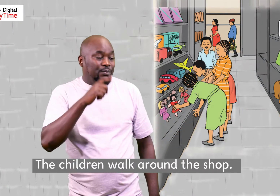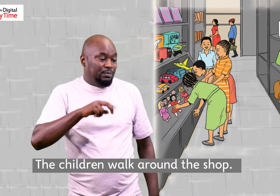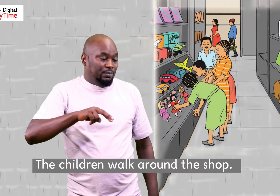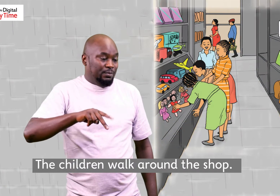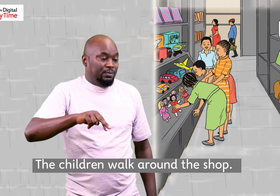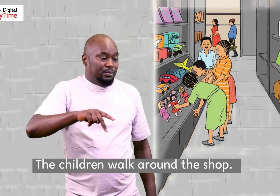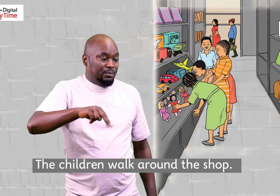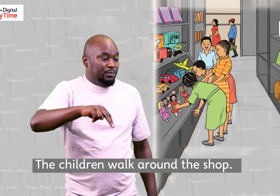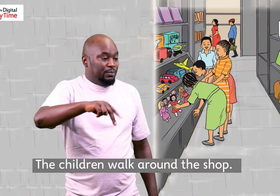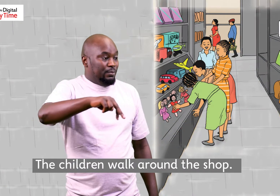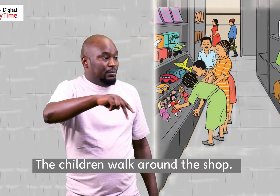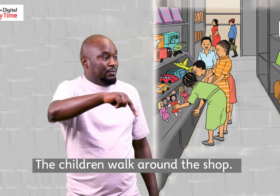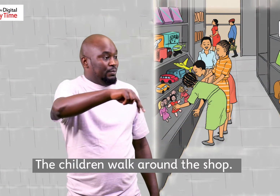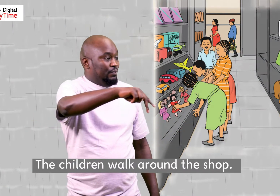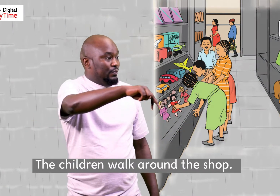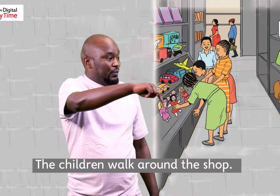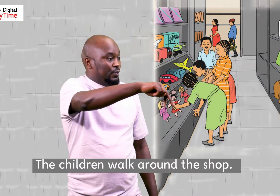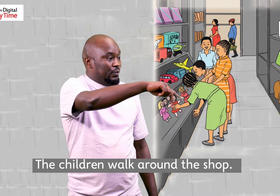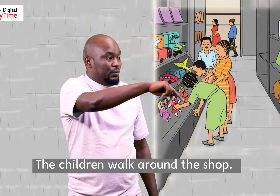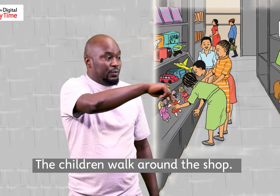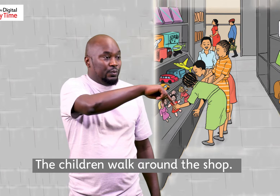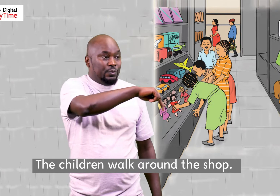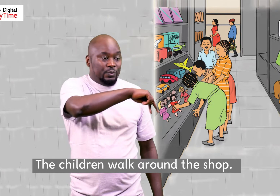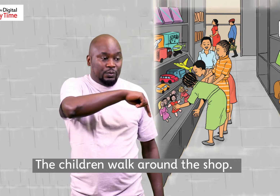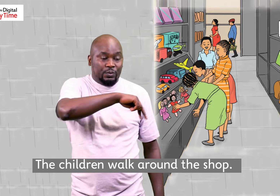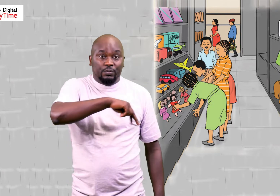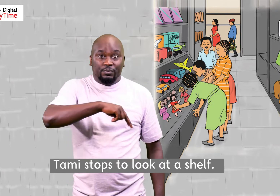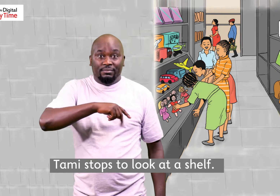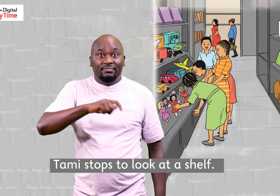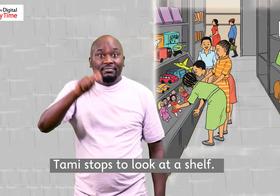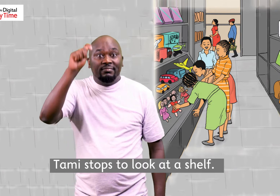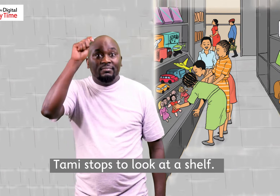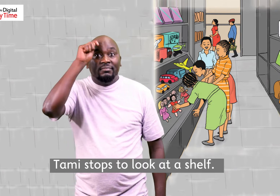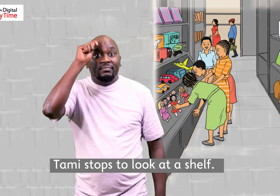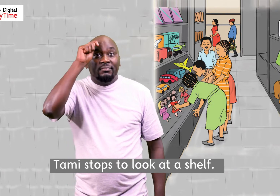The children walk around the shop.